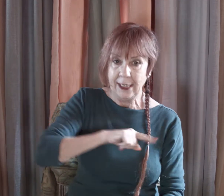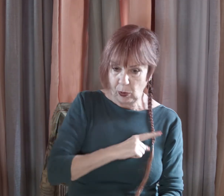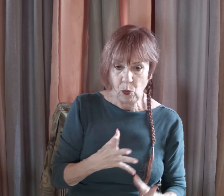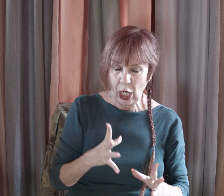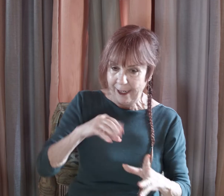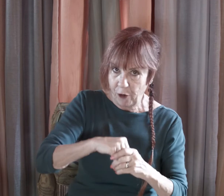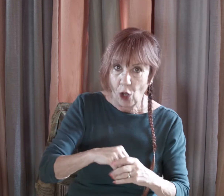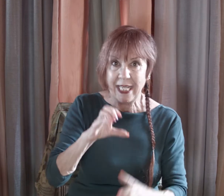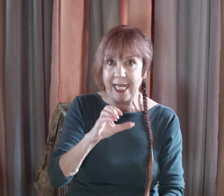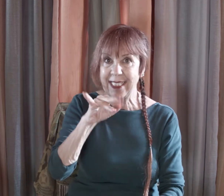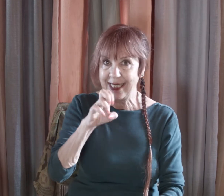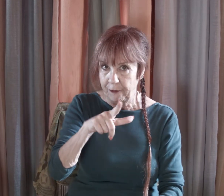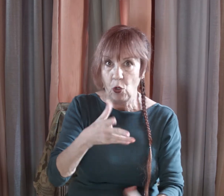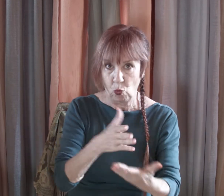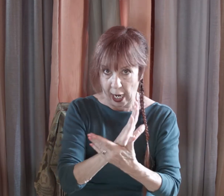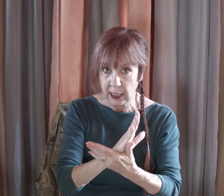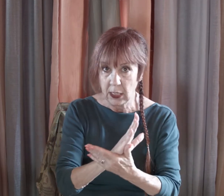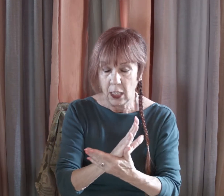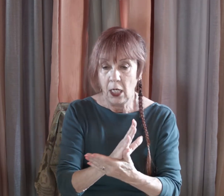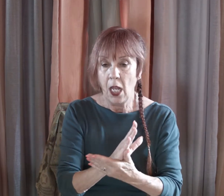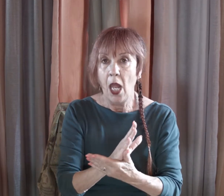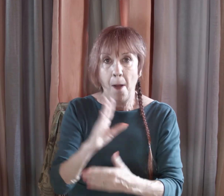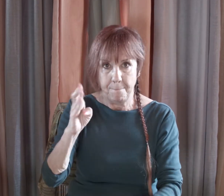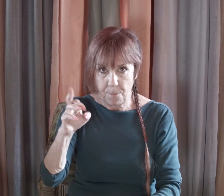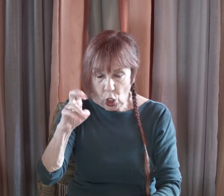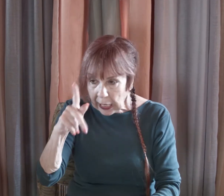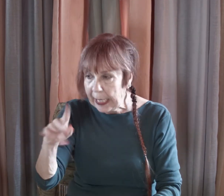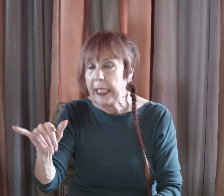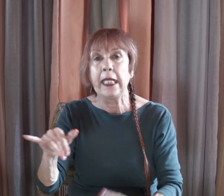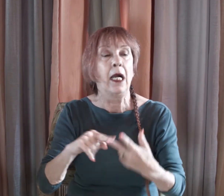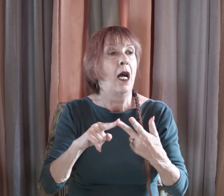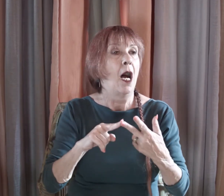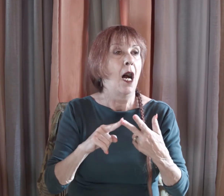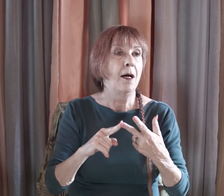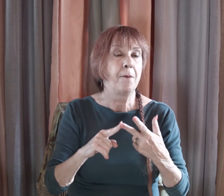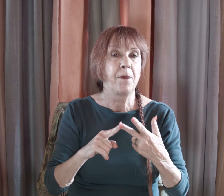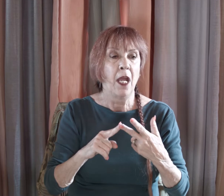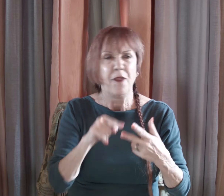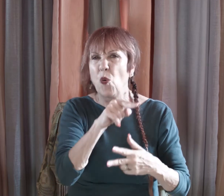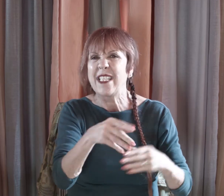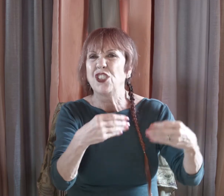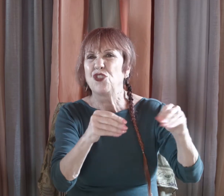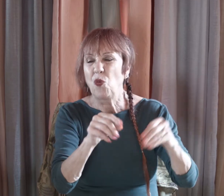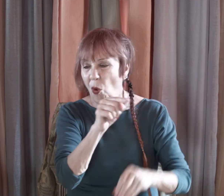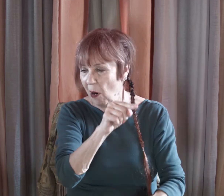that we were all involved in civil rights. We were involved in civil rights in Berkeley. We were involved. There was a store that